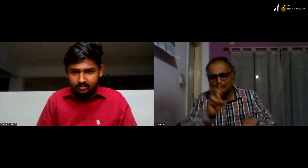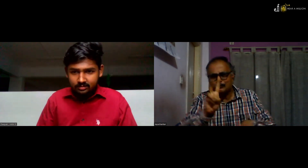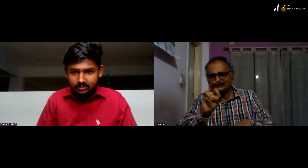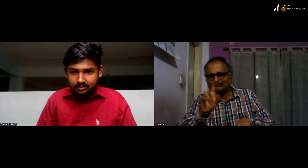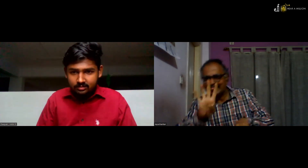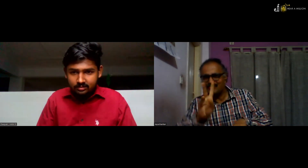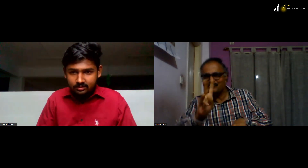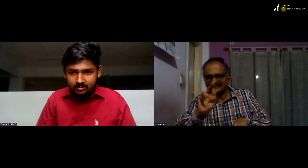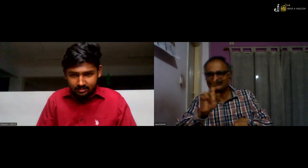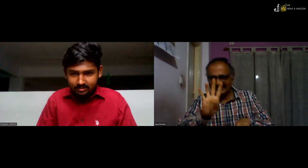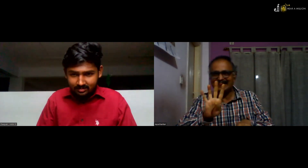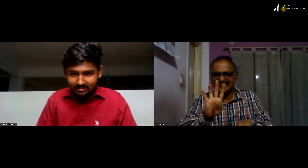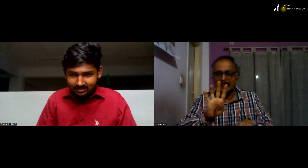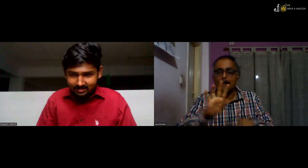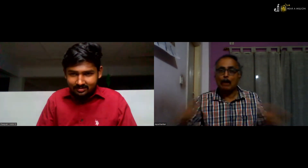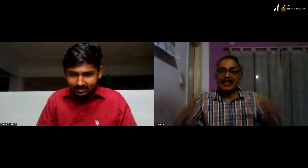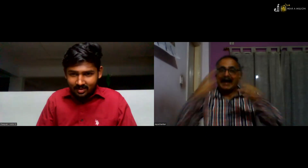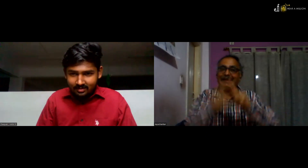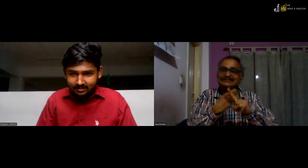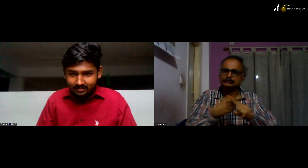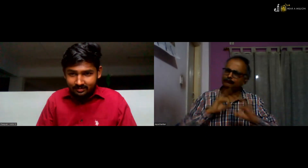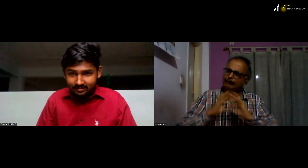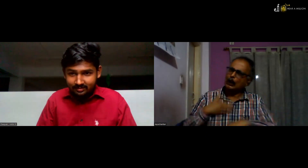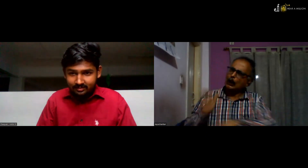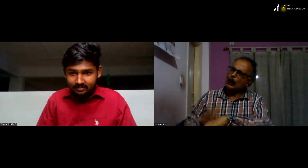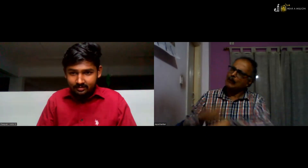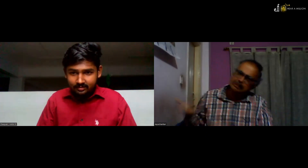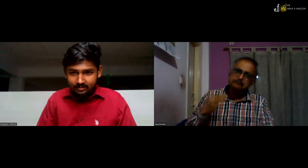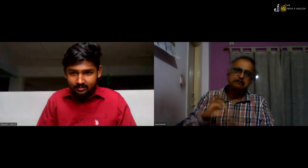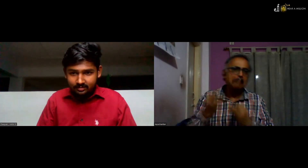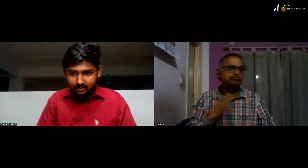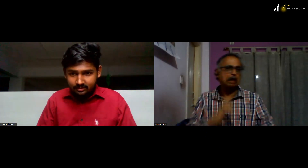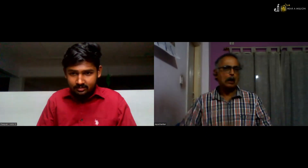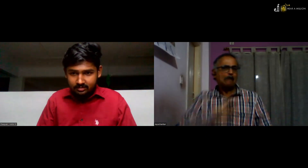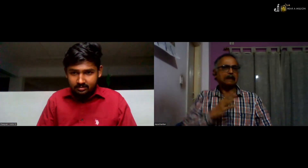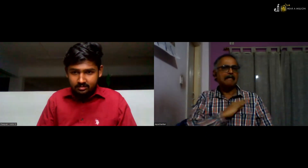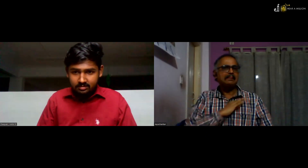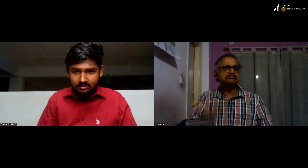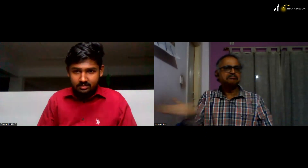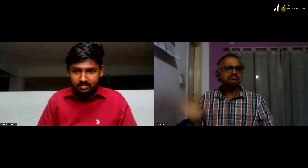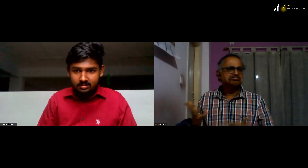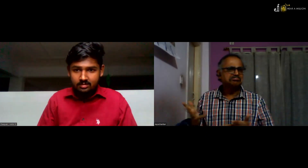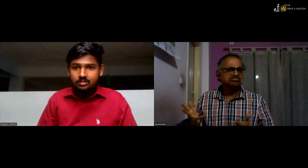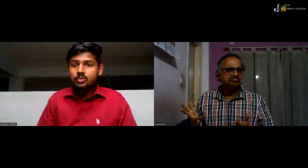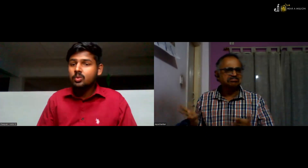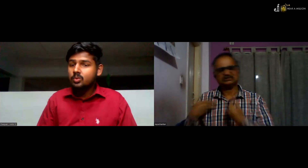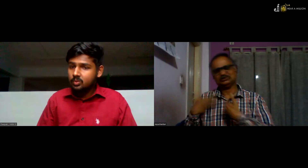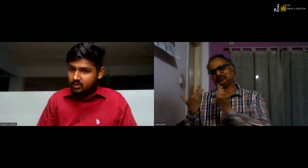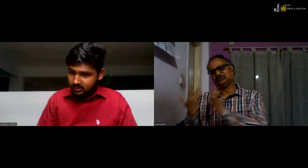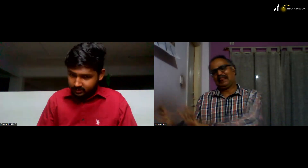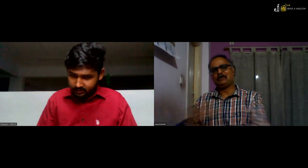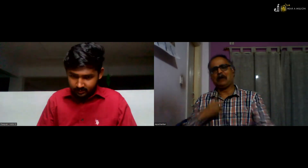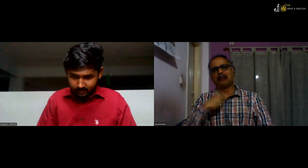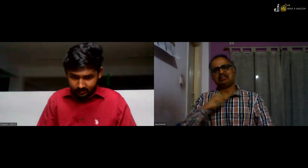to travel so much, you know, um, and I have so much of experience and I gain a